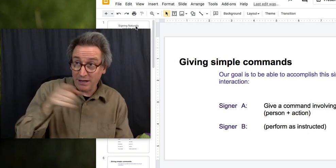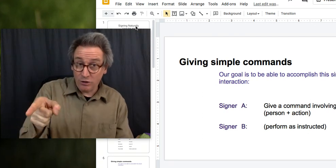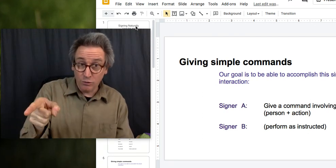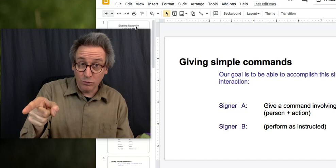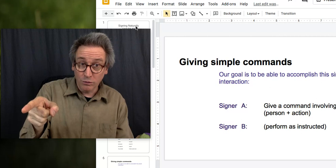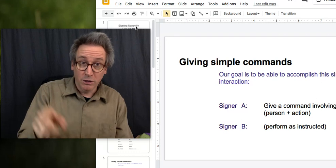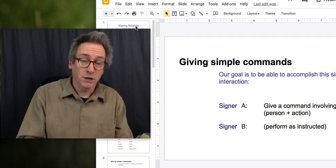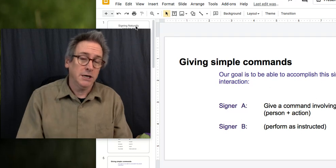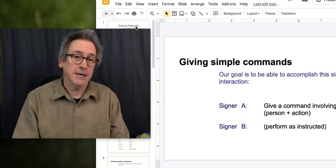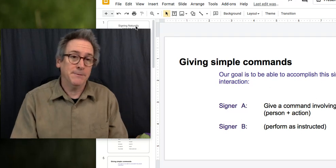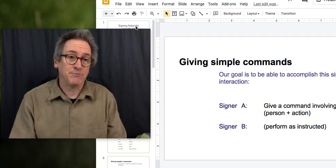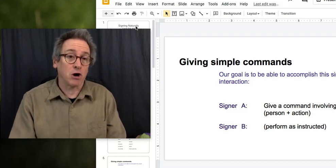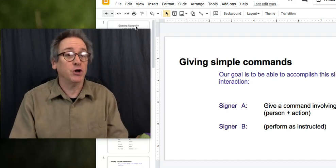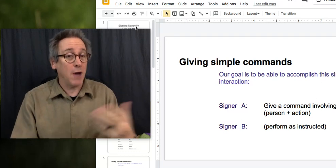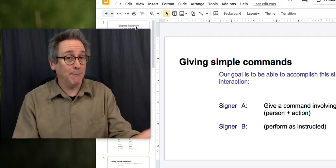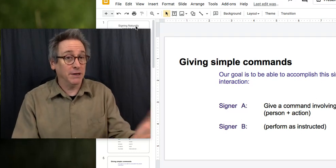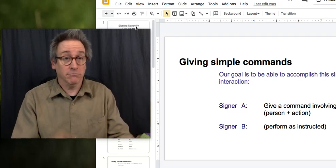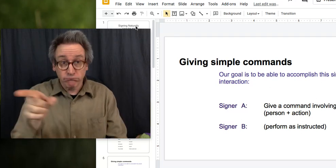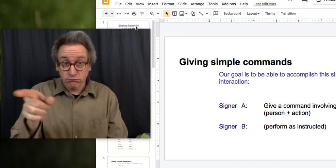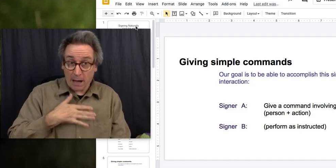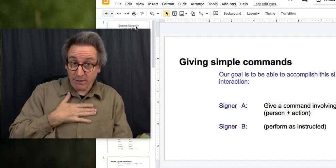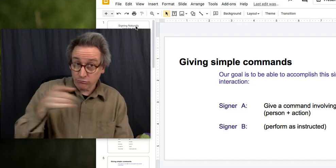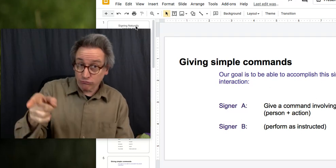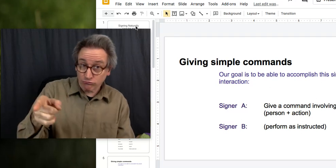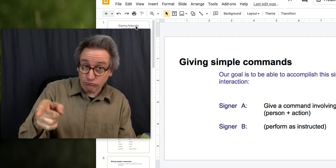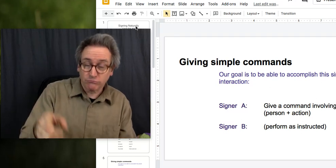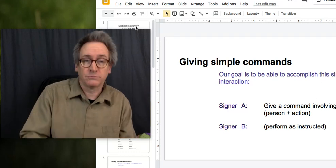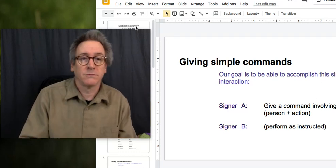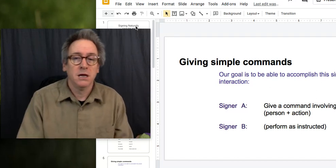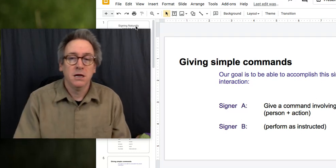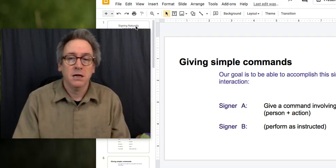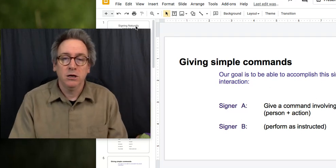happy? You? Are you happy?